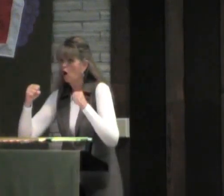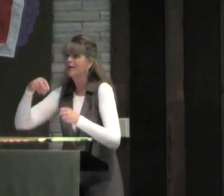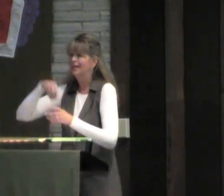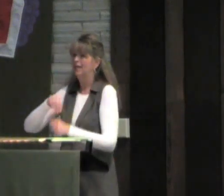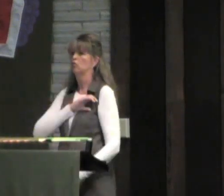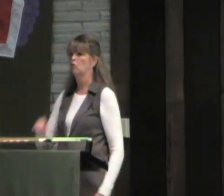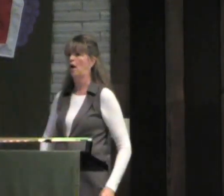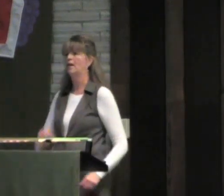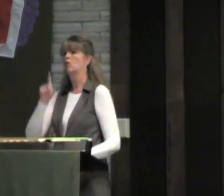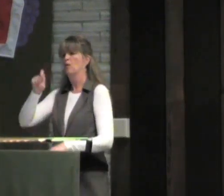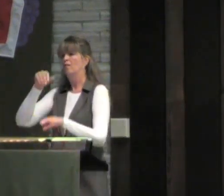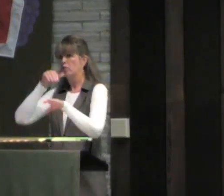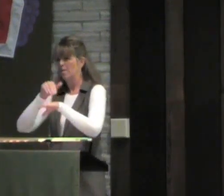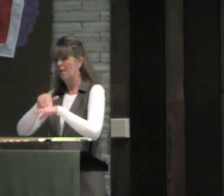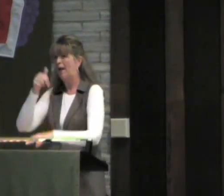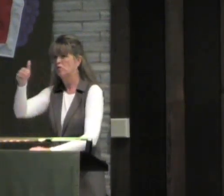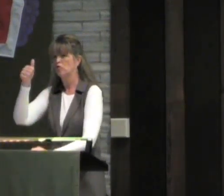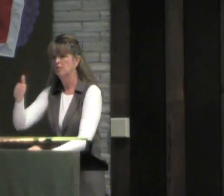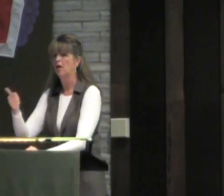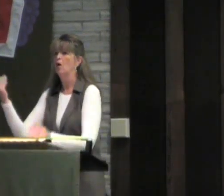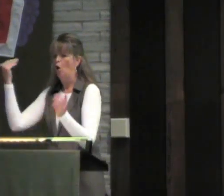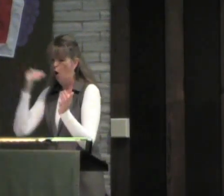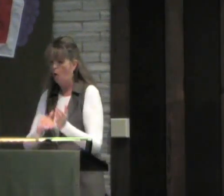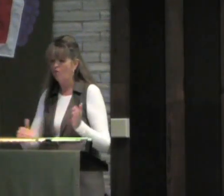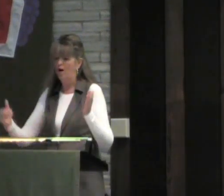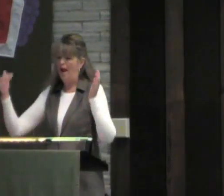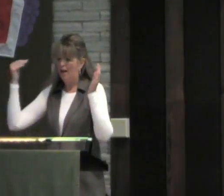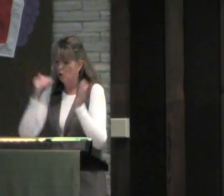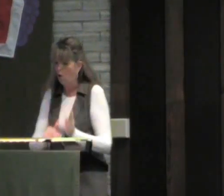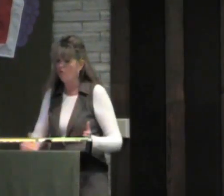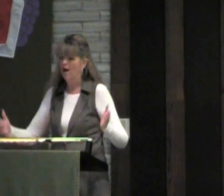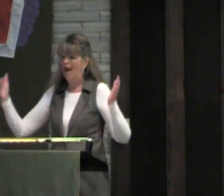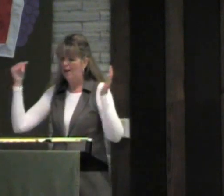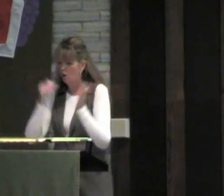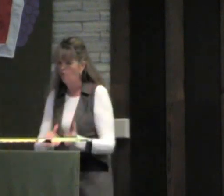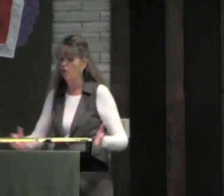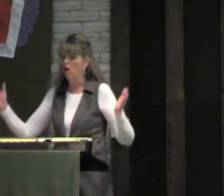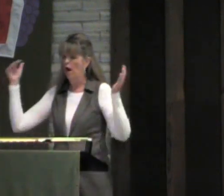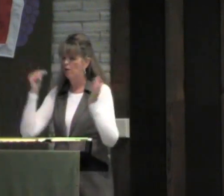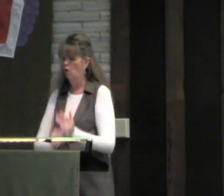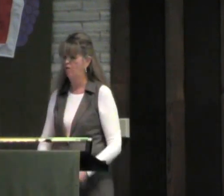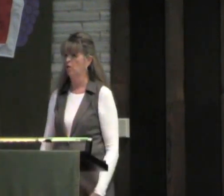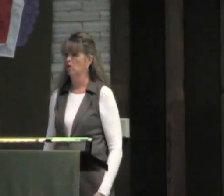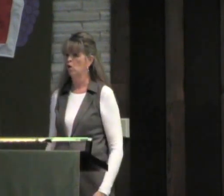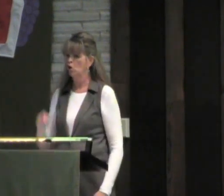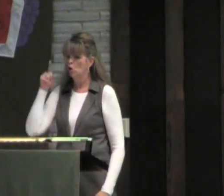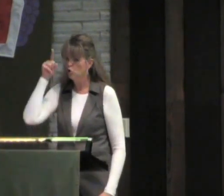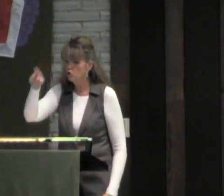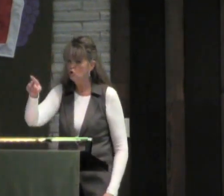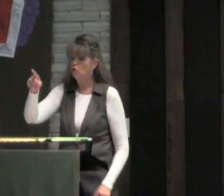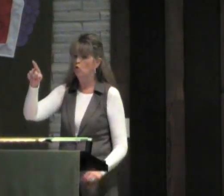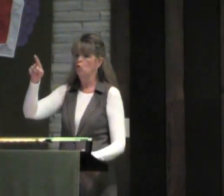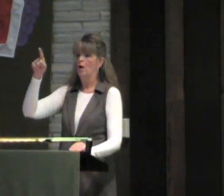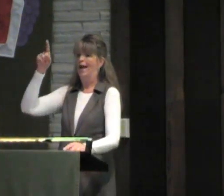But you need to be strong in Christ, and you need to remind yourself over and over and over again that